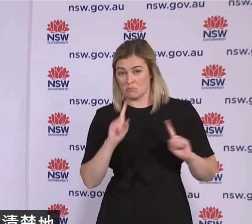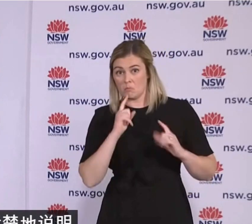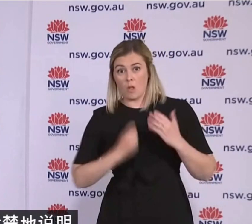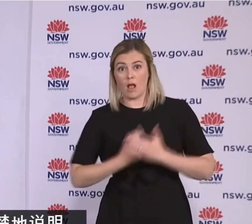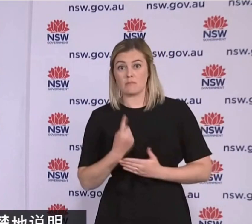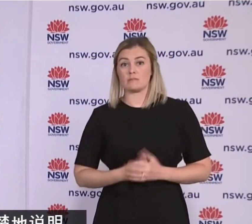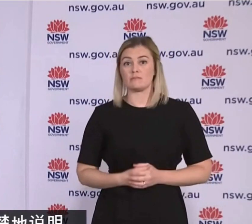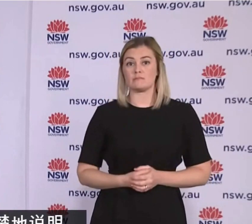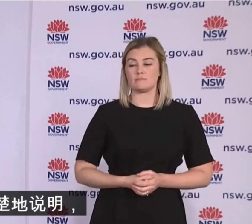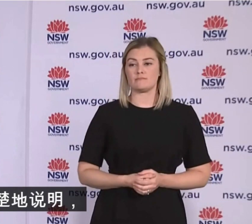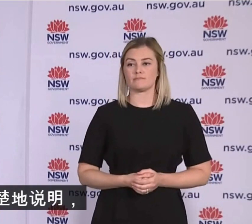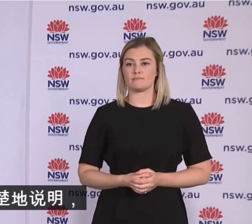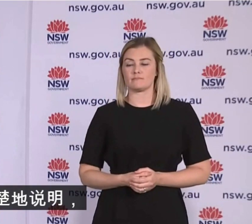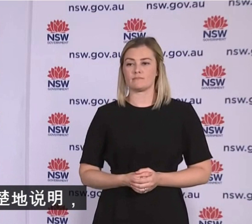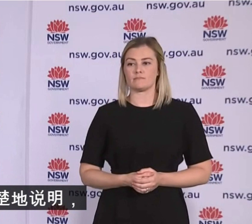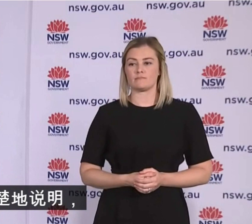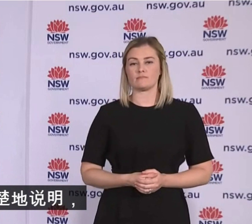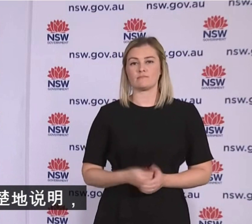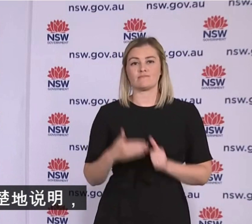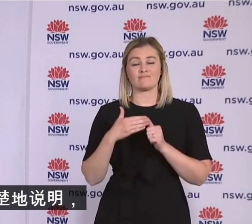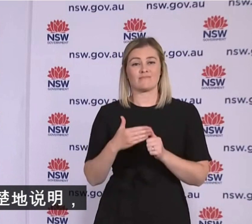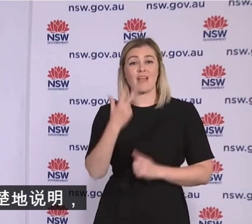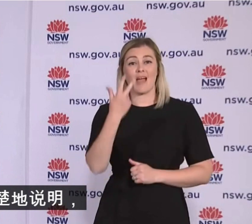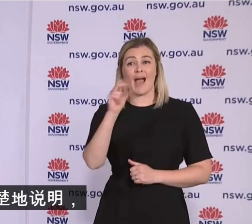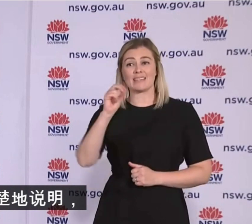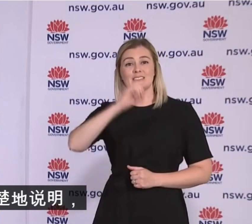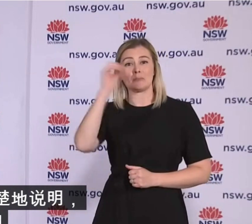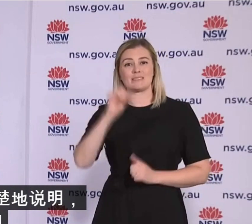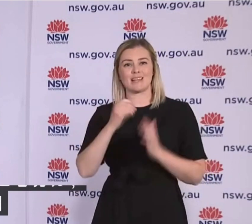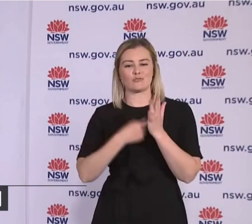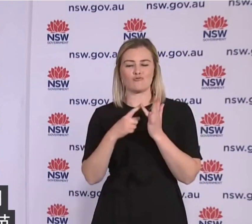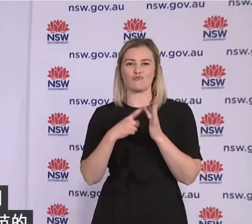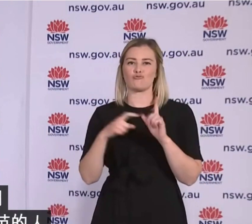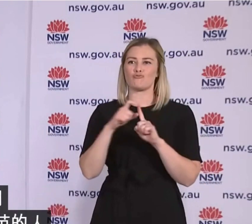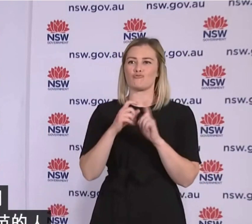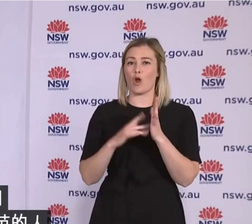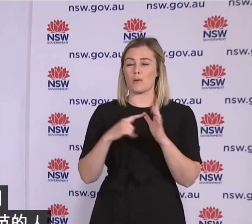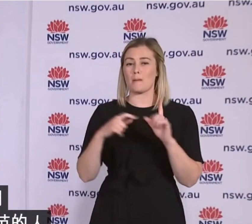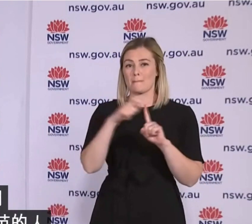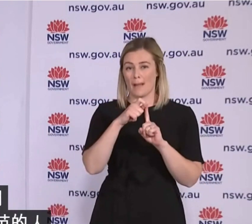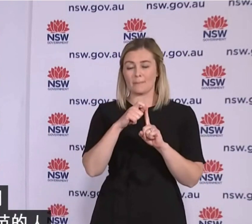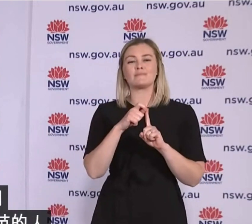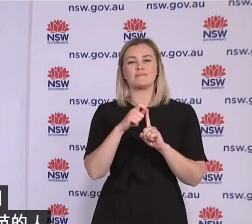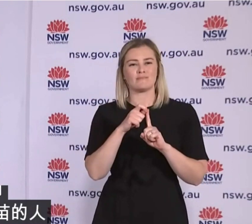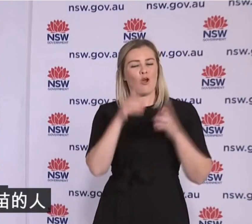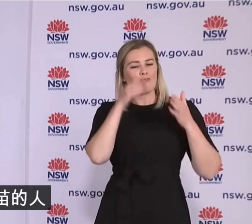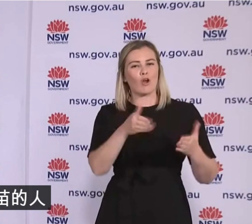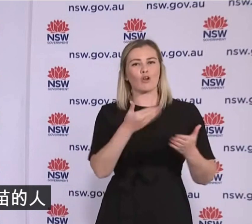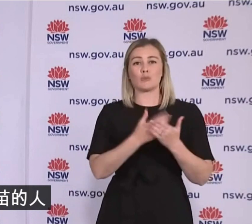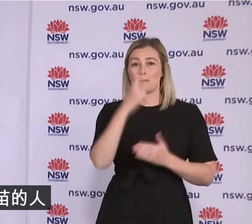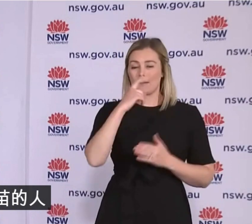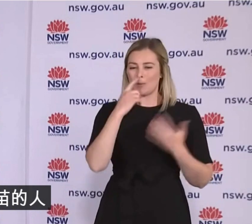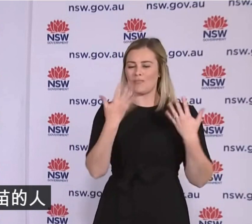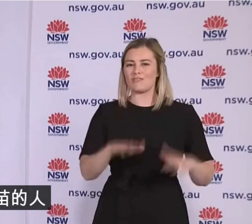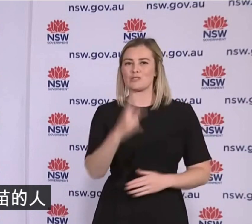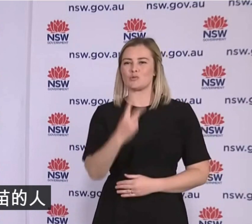very, very clear that the 80% roadmap will also focus on those who are fully vaccinated, and the government